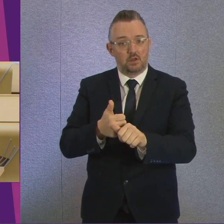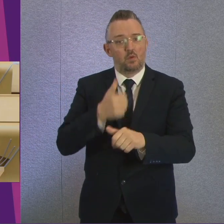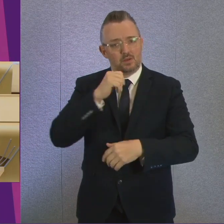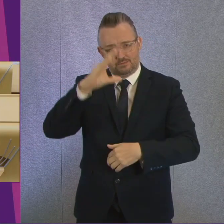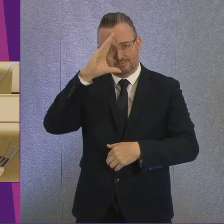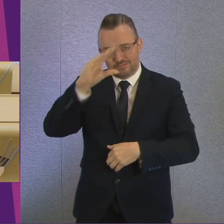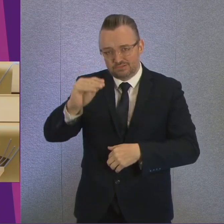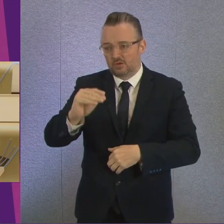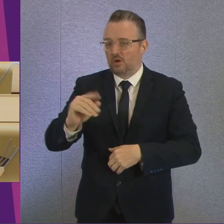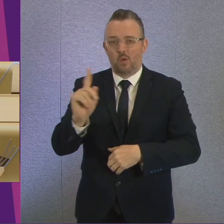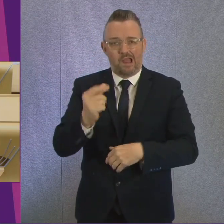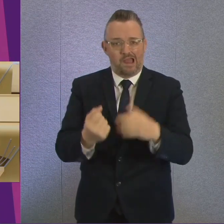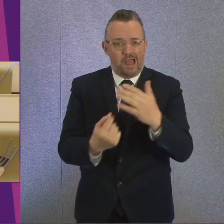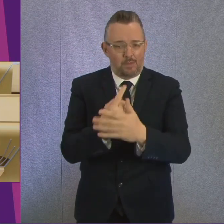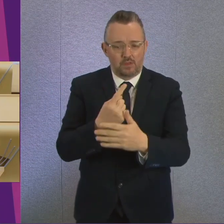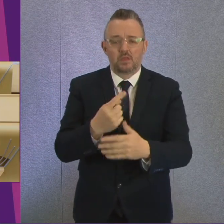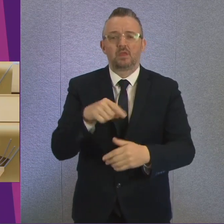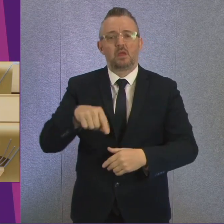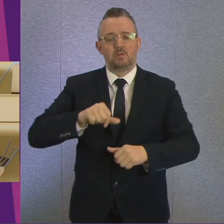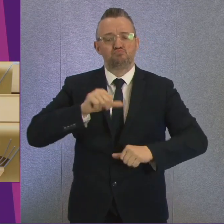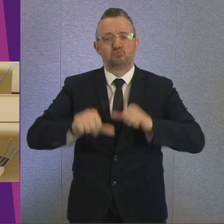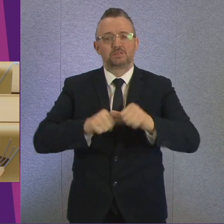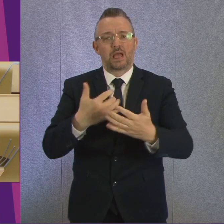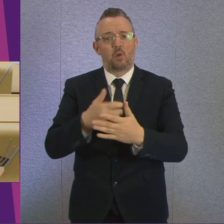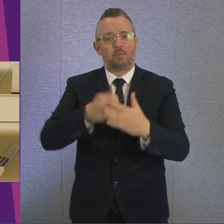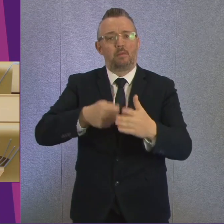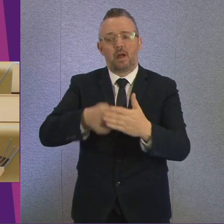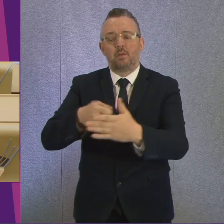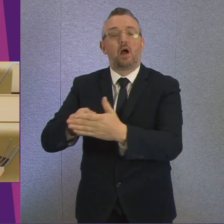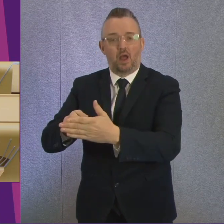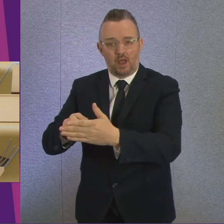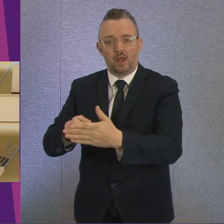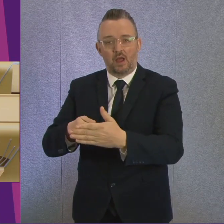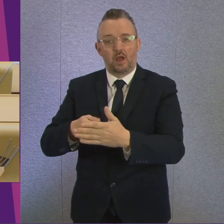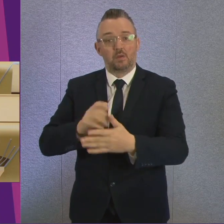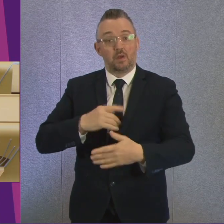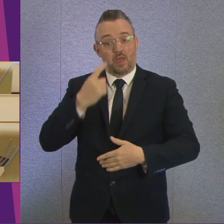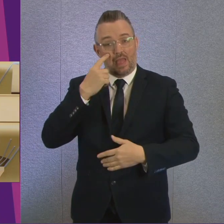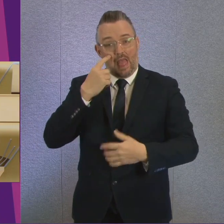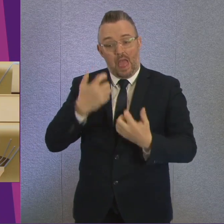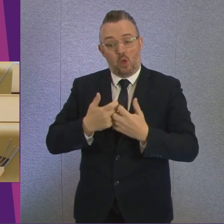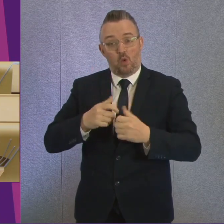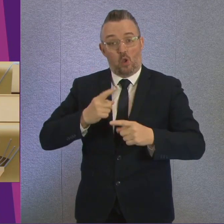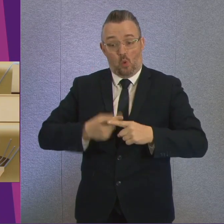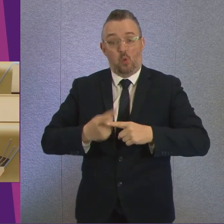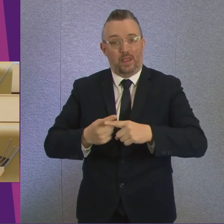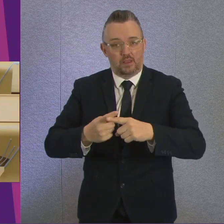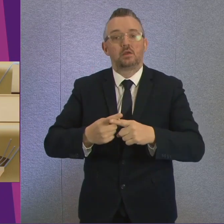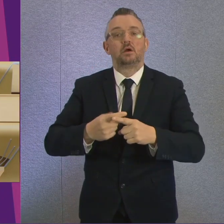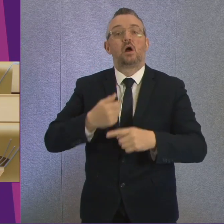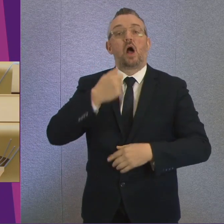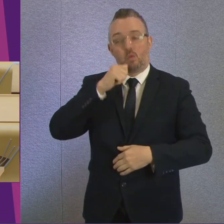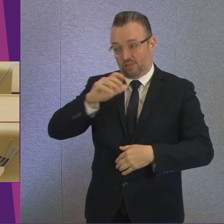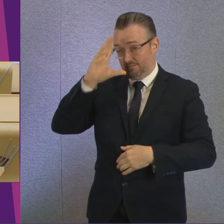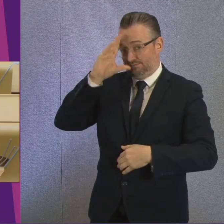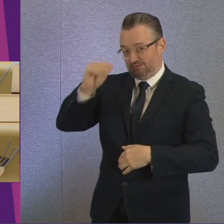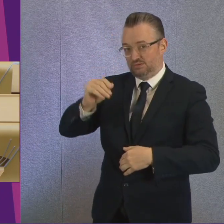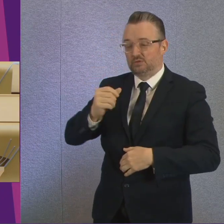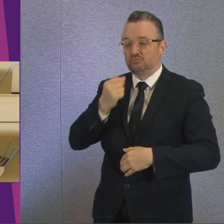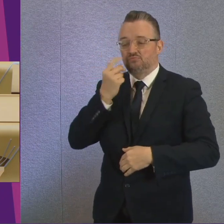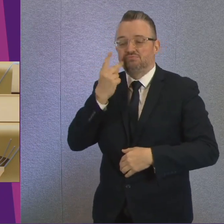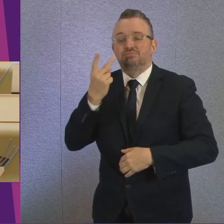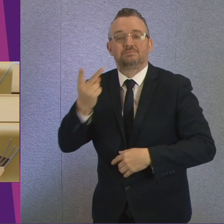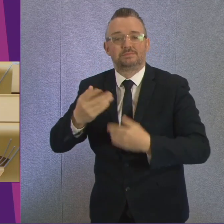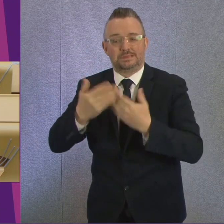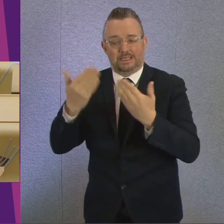individual companies, what the process is, and whether or not there is any room to speed up that process, and return to you in the next few days with